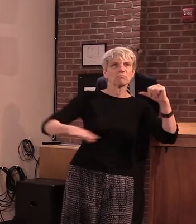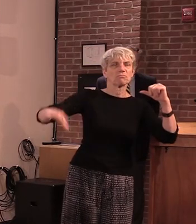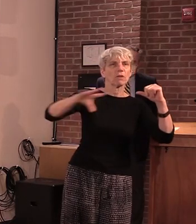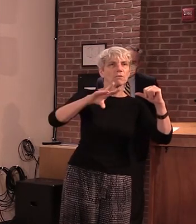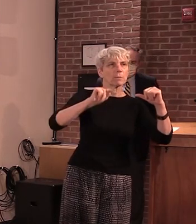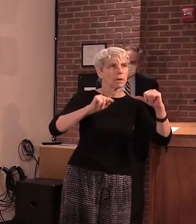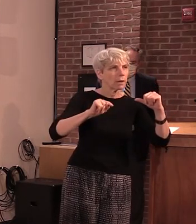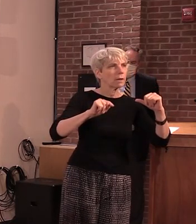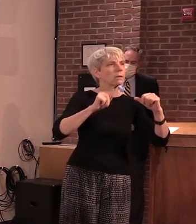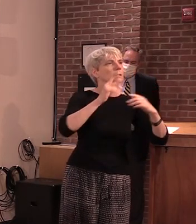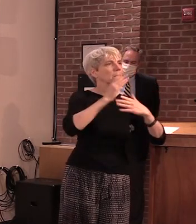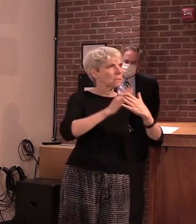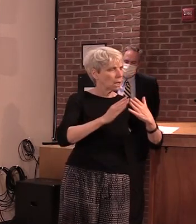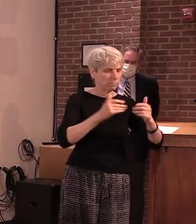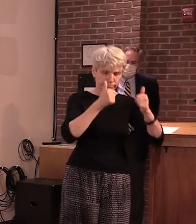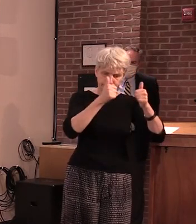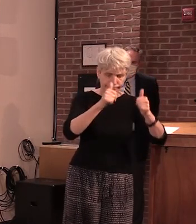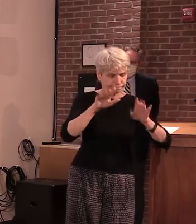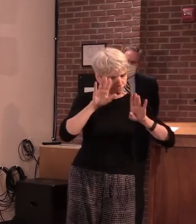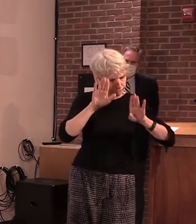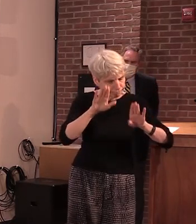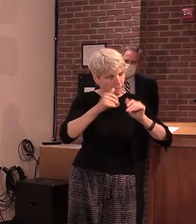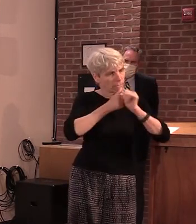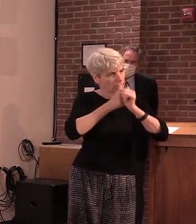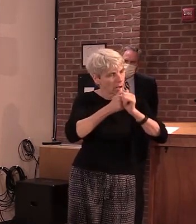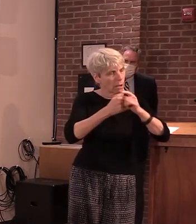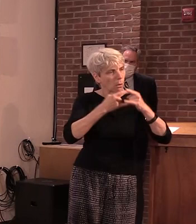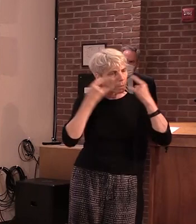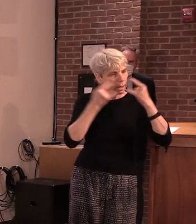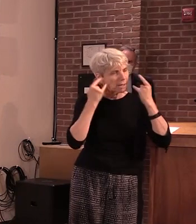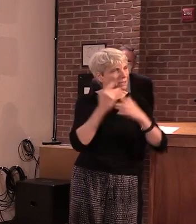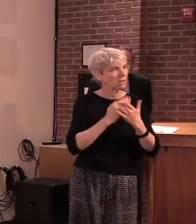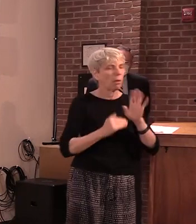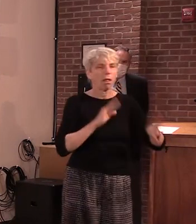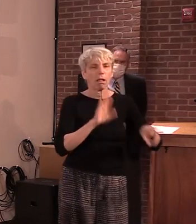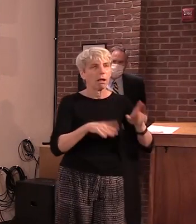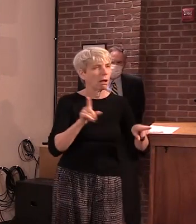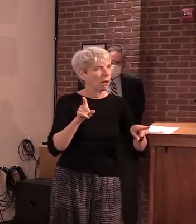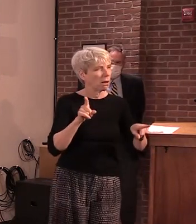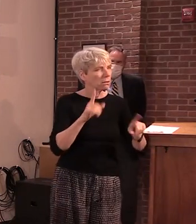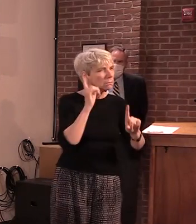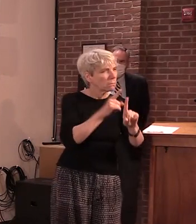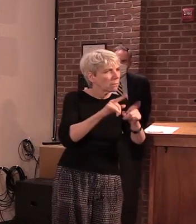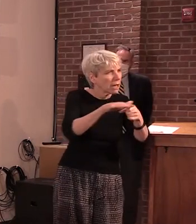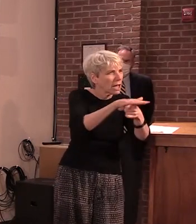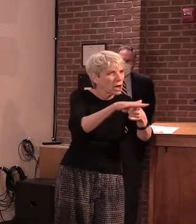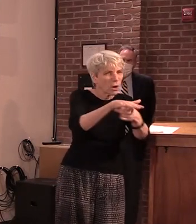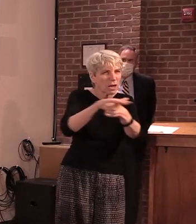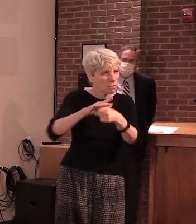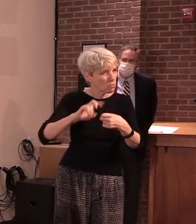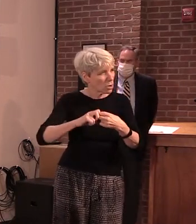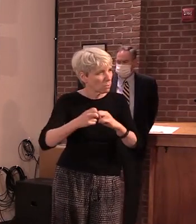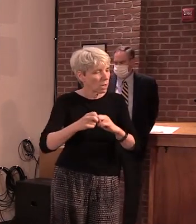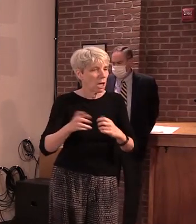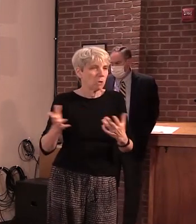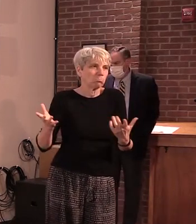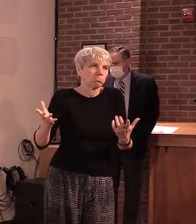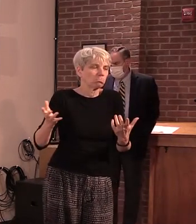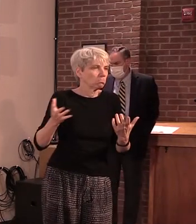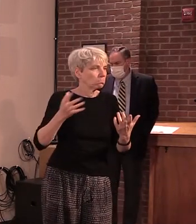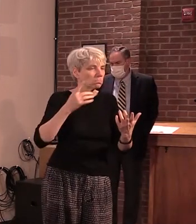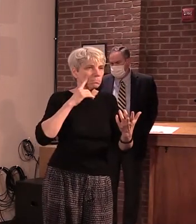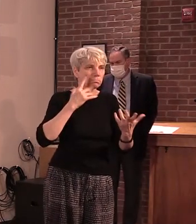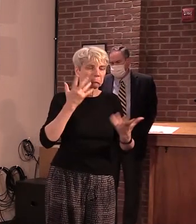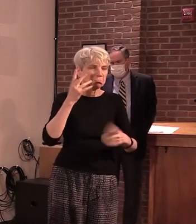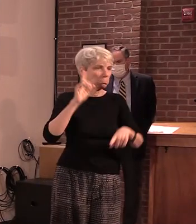continue to not wear masks? It seems to me it's across the board. It depends on the area.